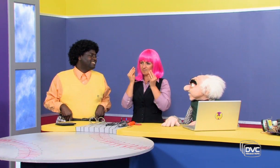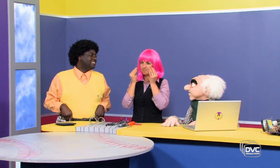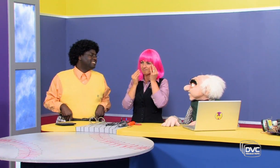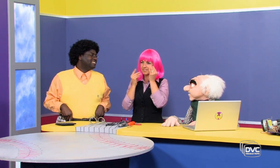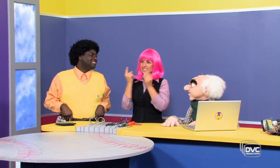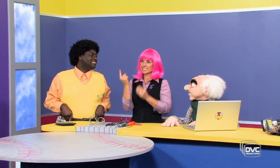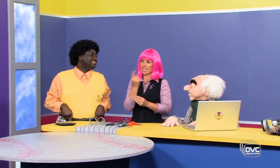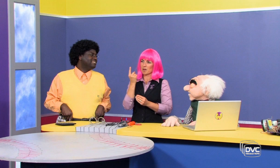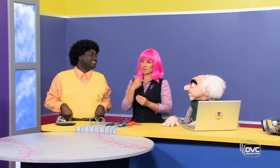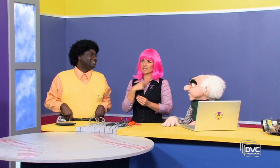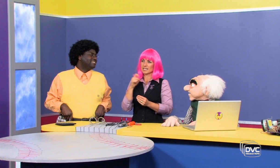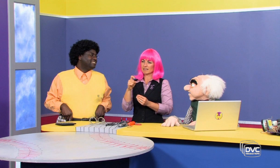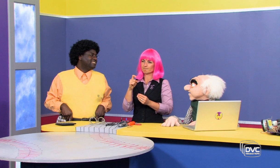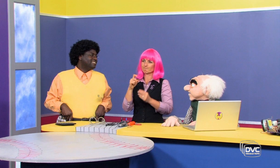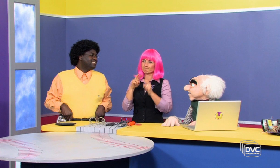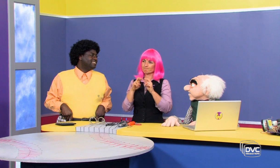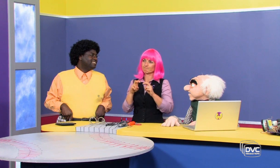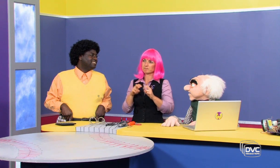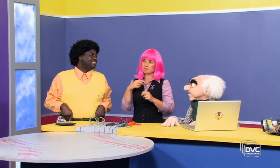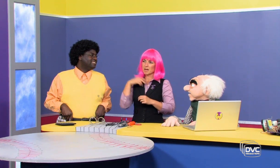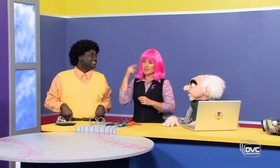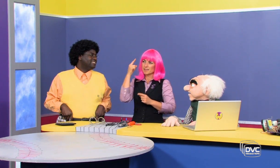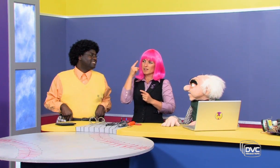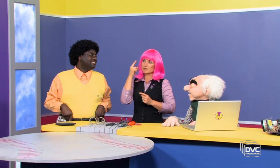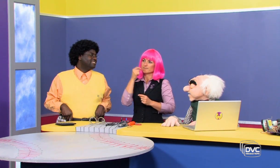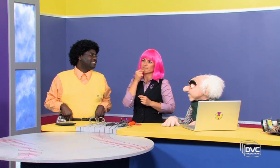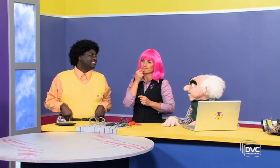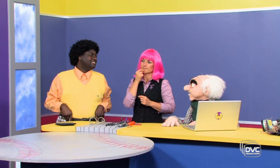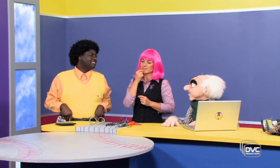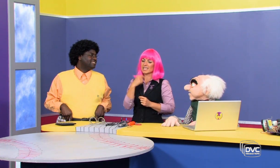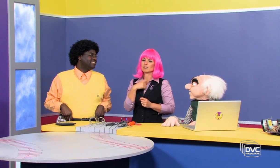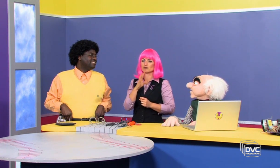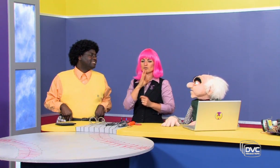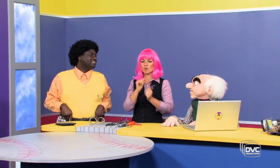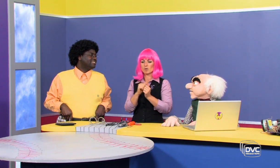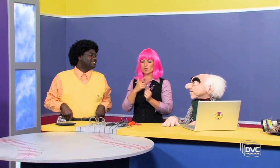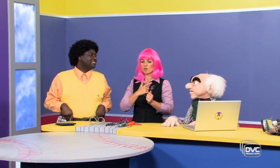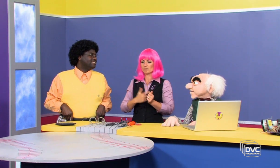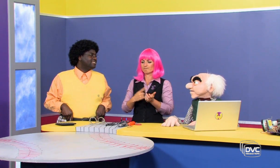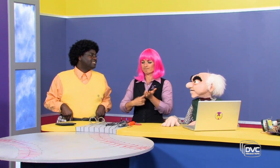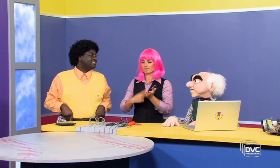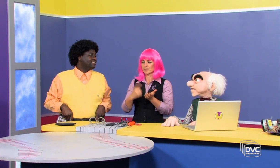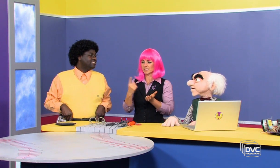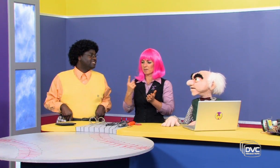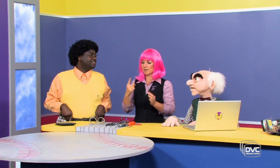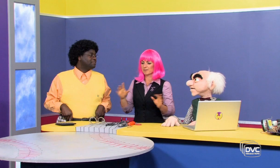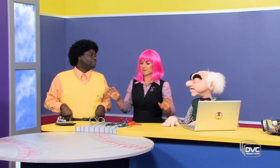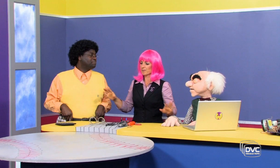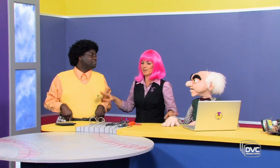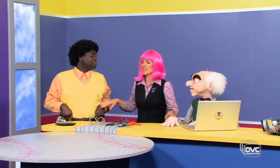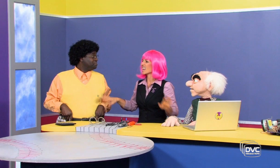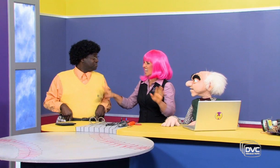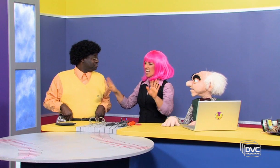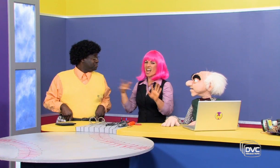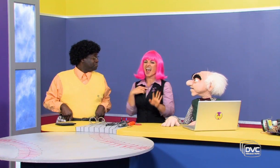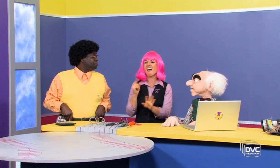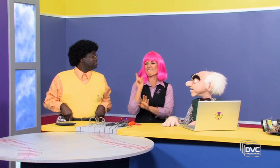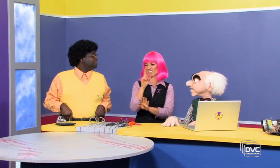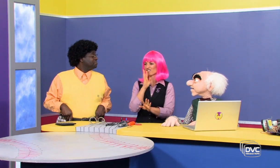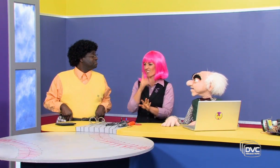you and now Pops, I need to reevaluate my thinking. I need to talk to Dr. Wonder about something. Excuse me,